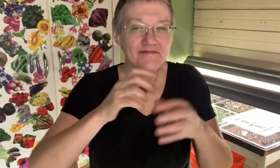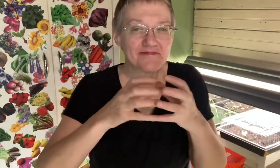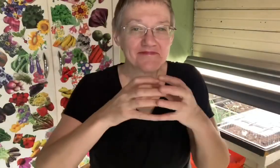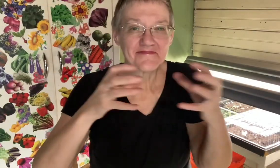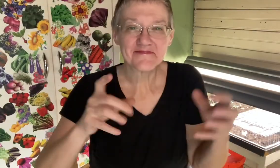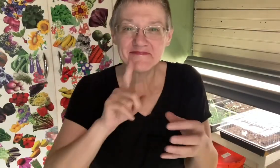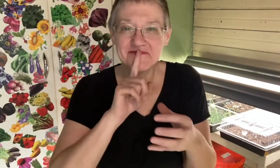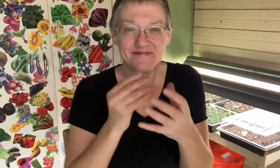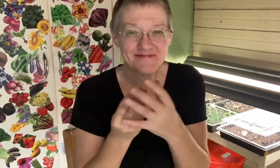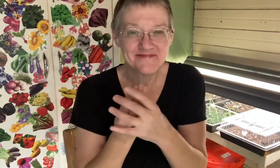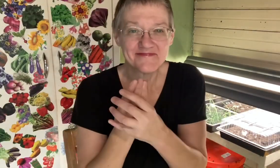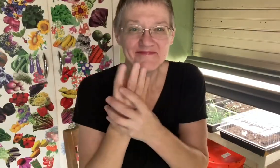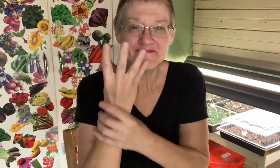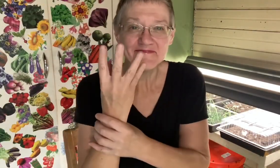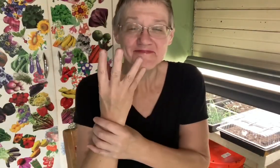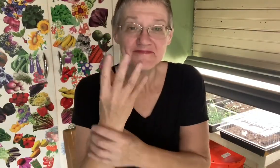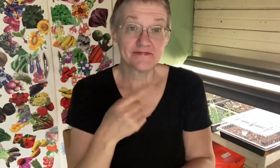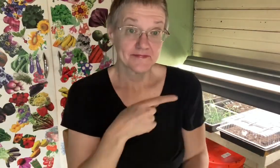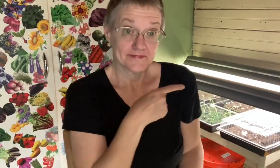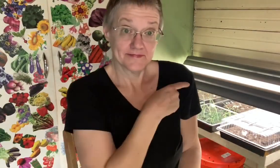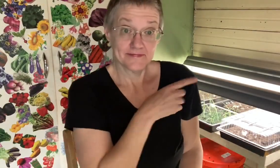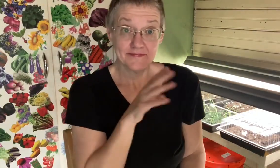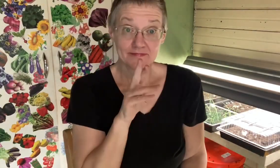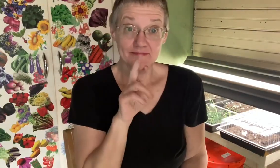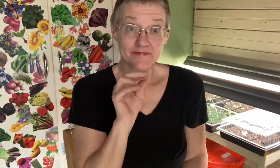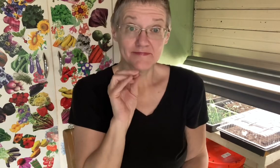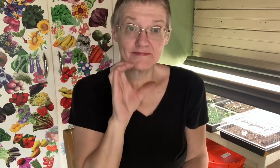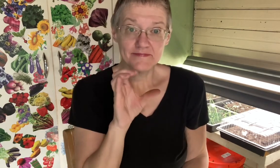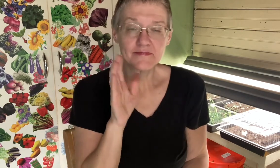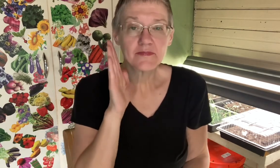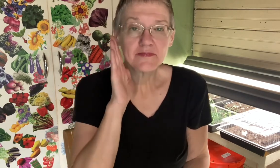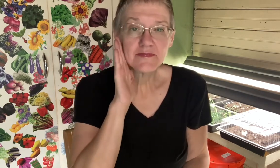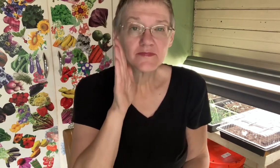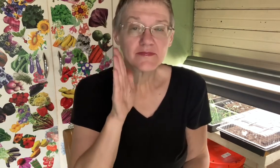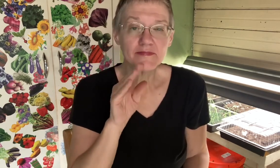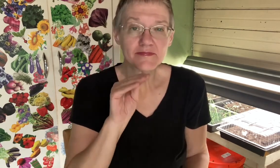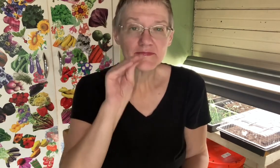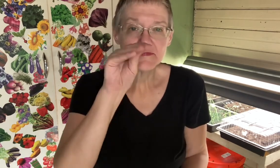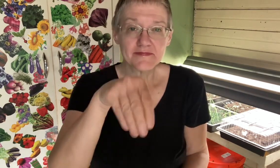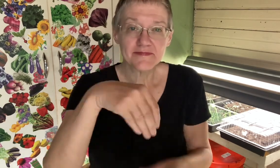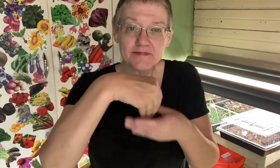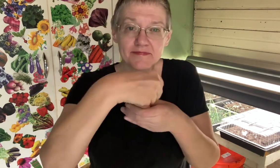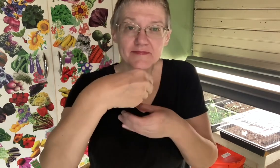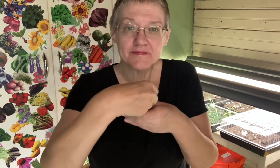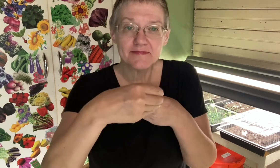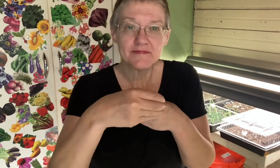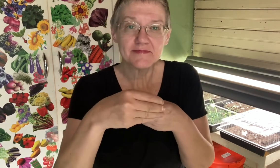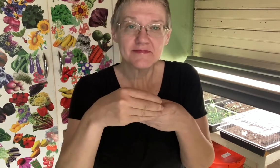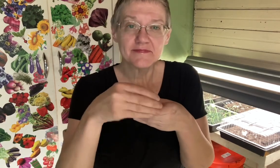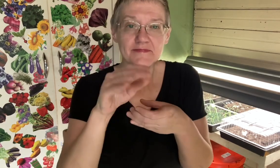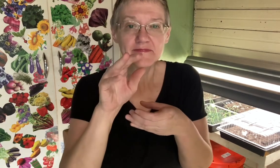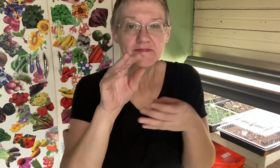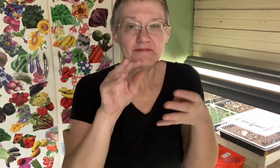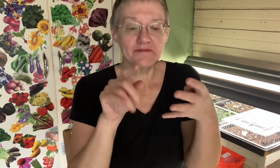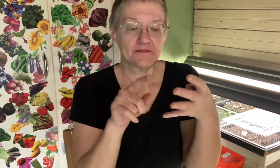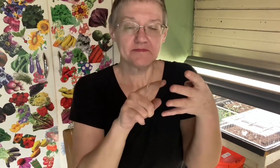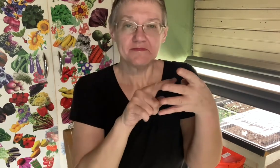It's an exciting time with so much growing. We're going to put this broccoli